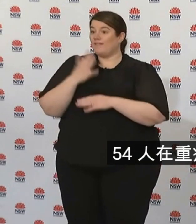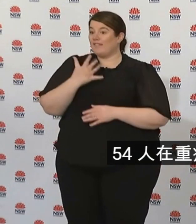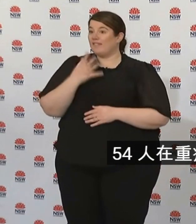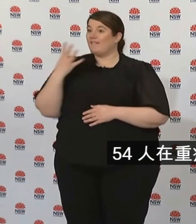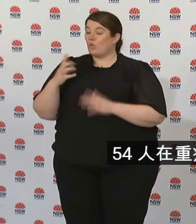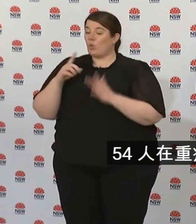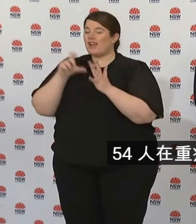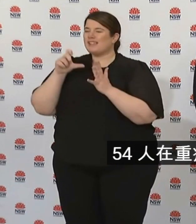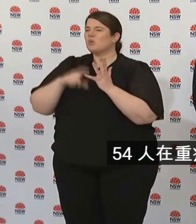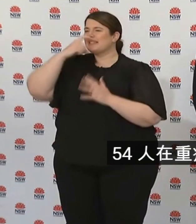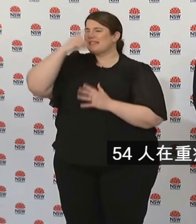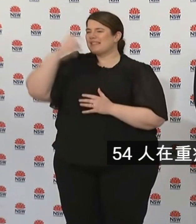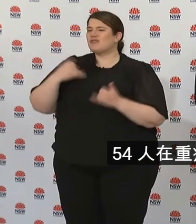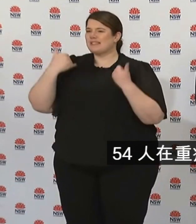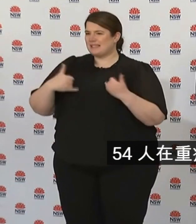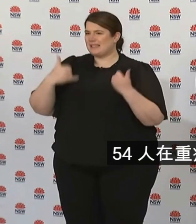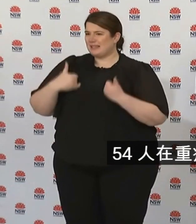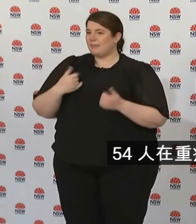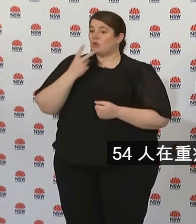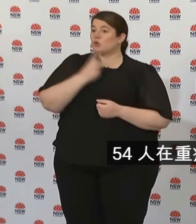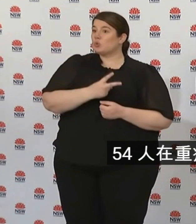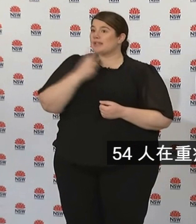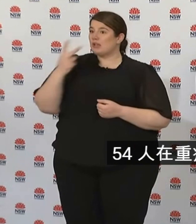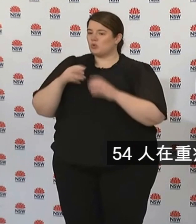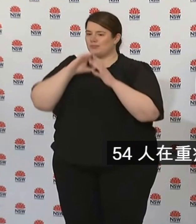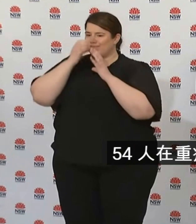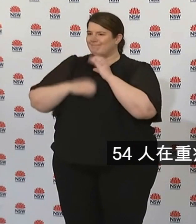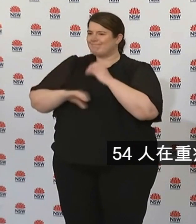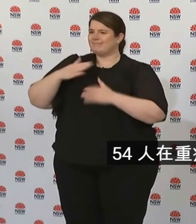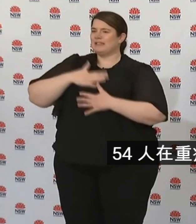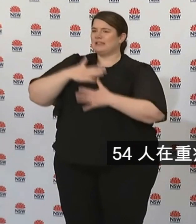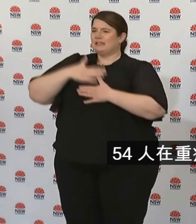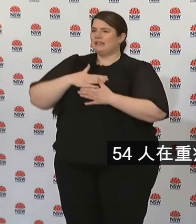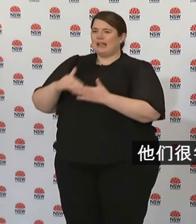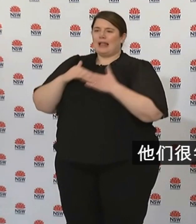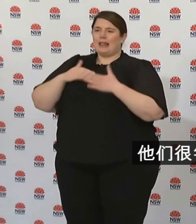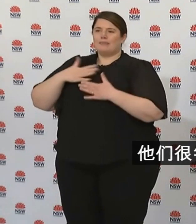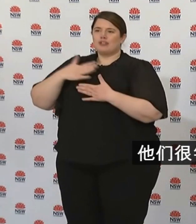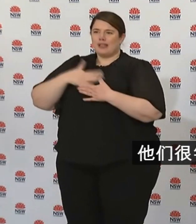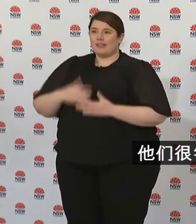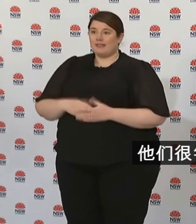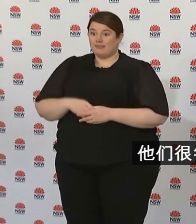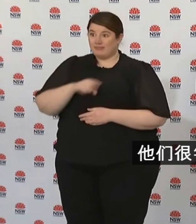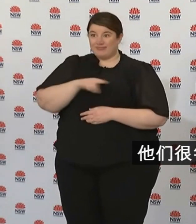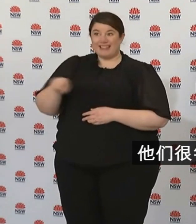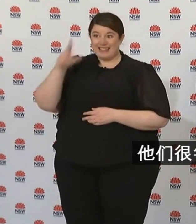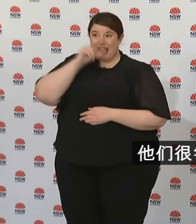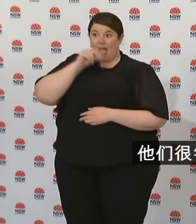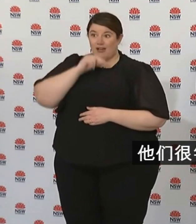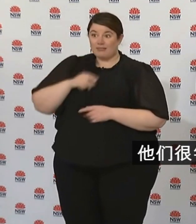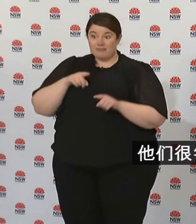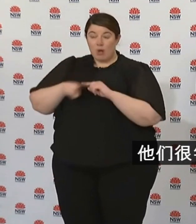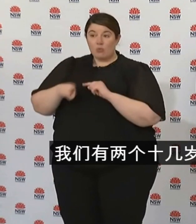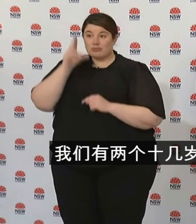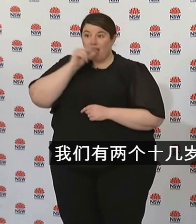in intensive care, and 22 whom require ventilation. And they're young. Many of the cases are